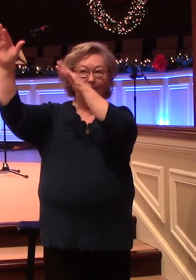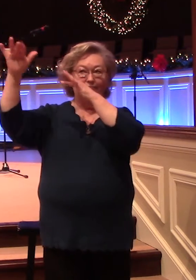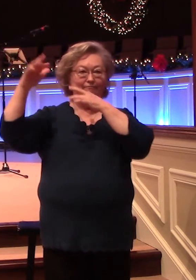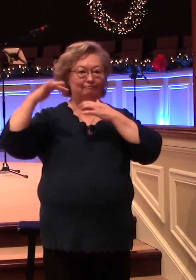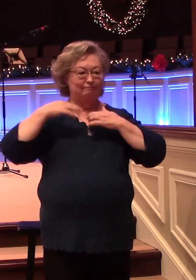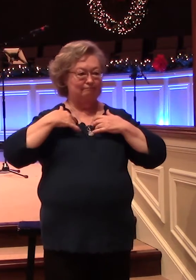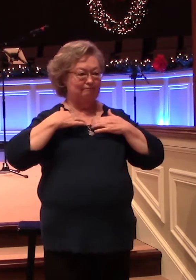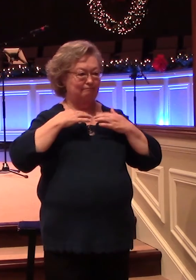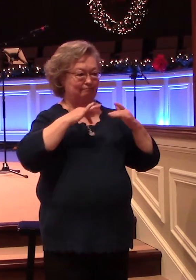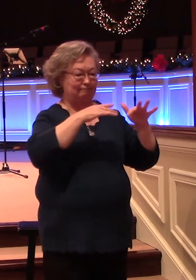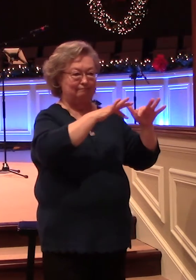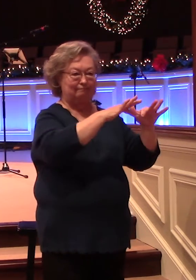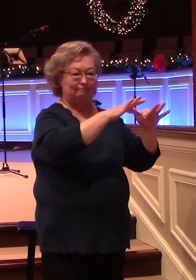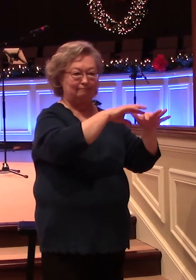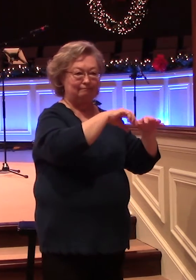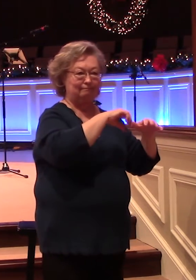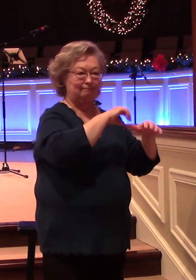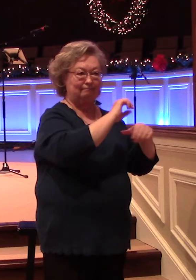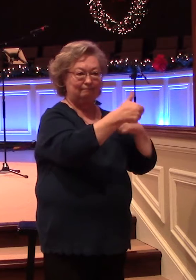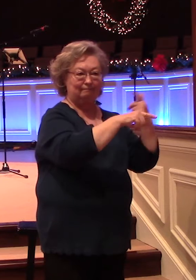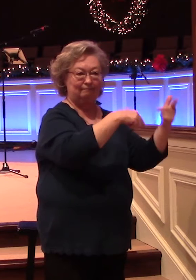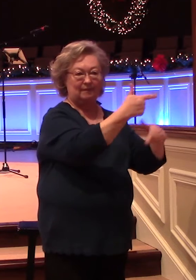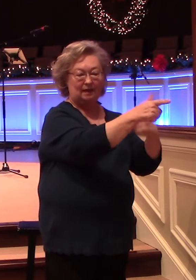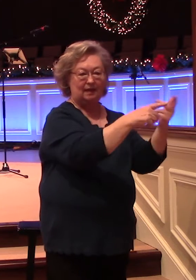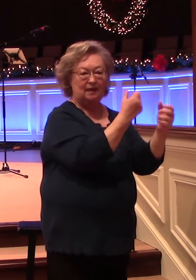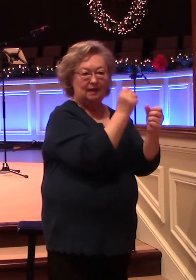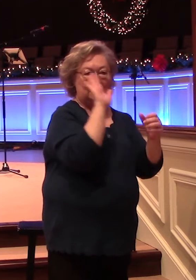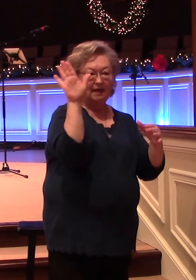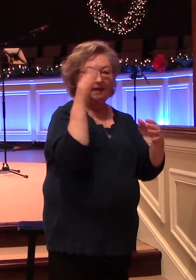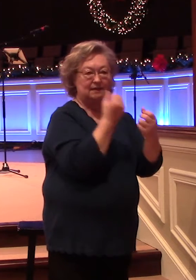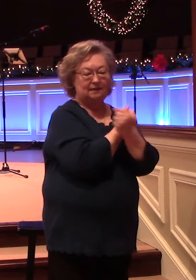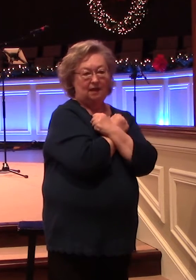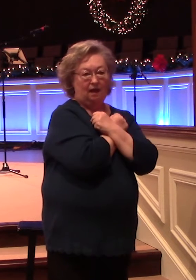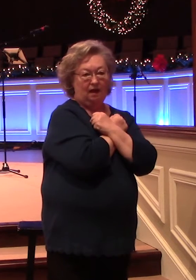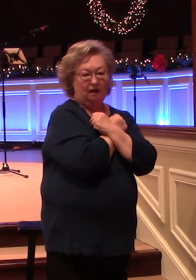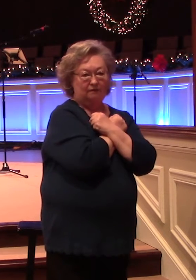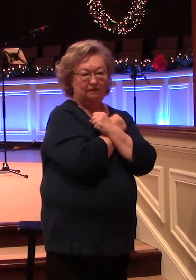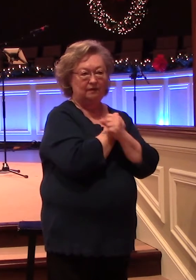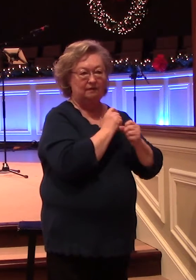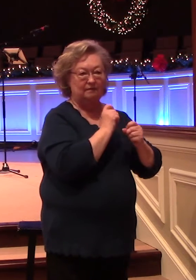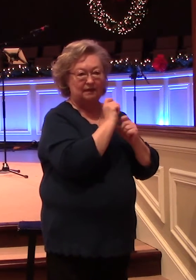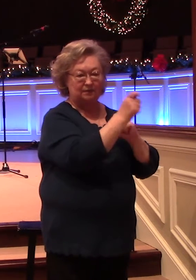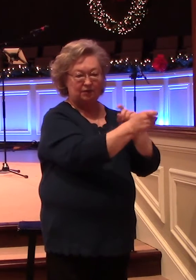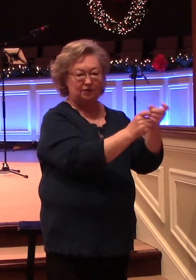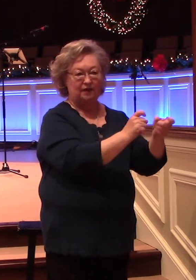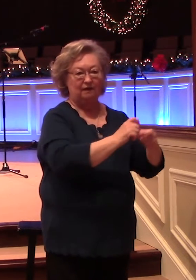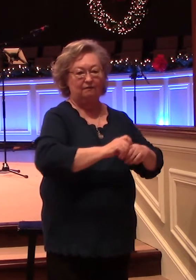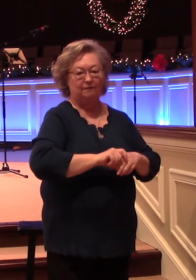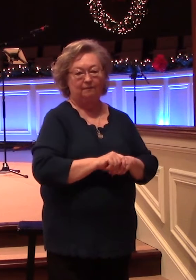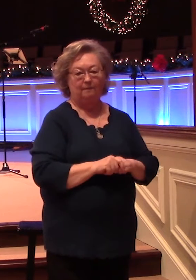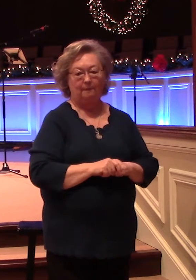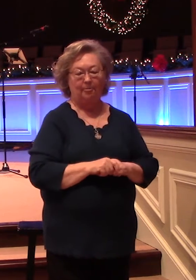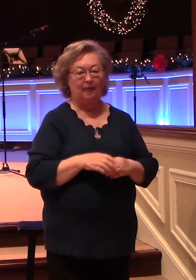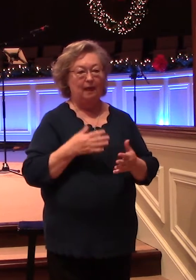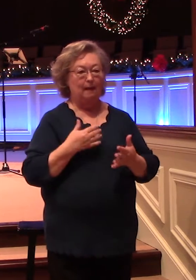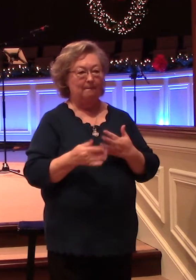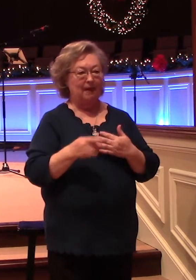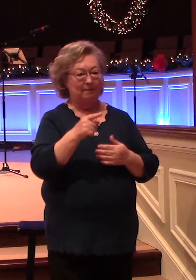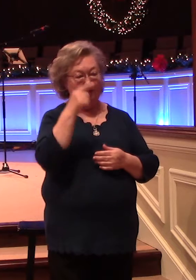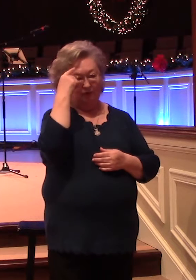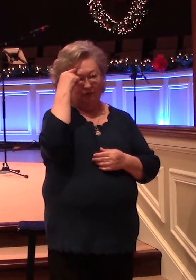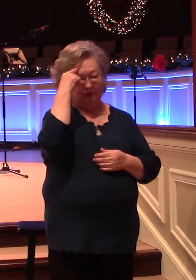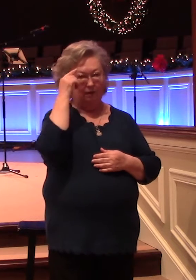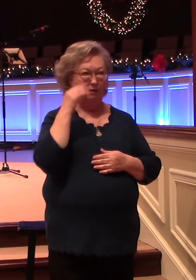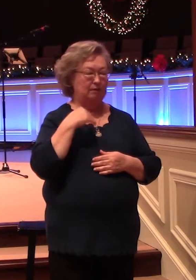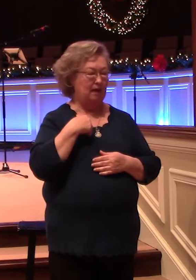supernatural relationship with God. You will never love. And you may be thinking right now, I could never love the people in this church. I could never